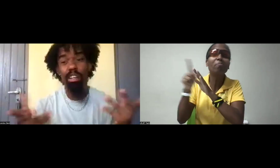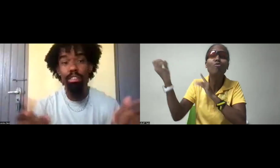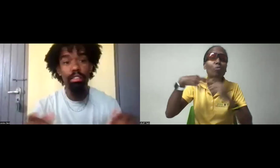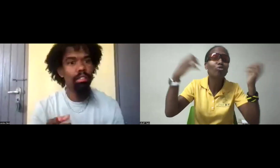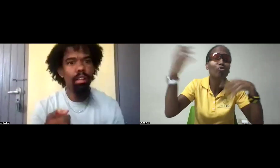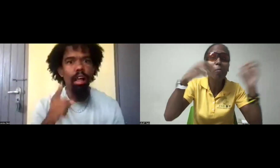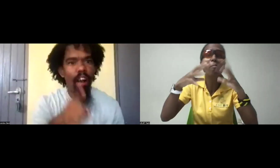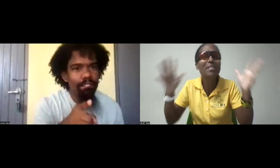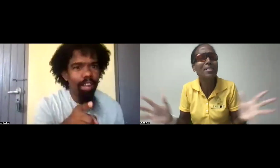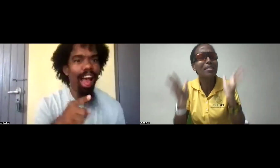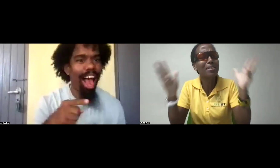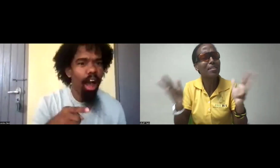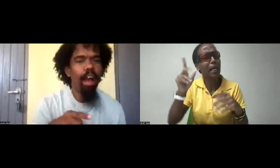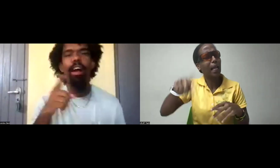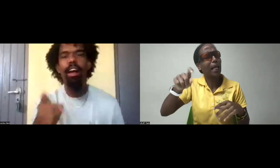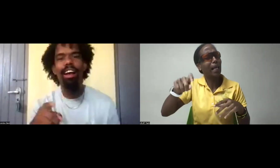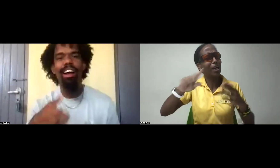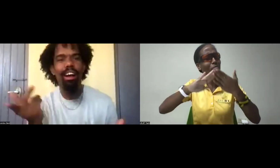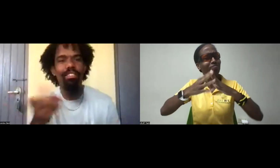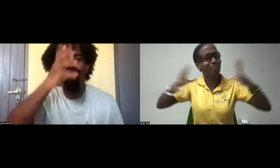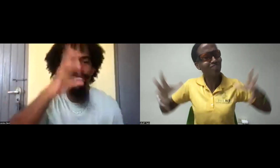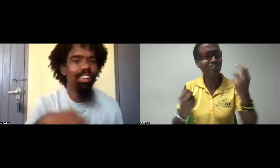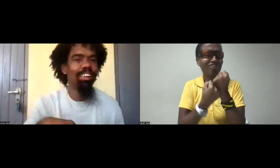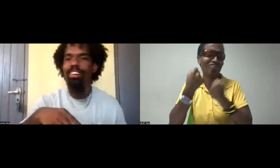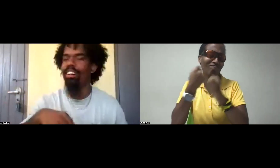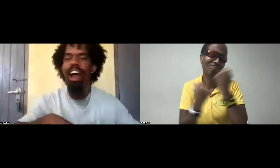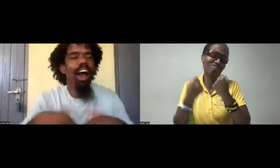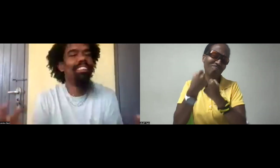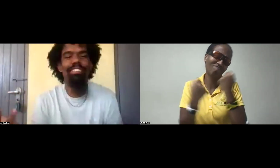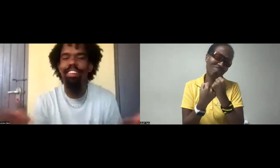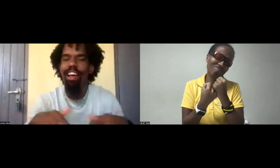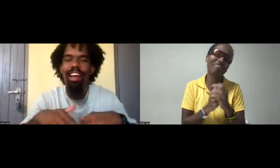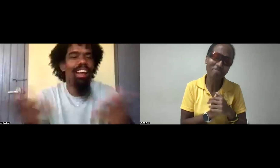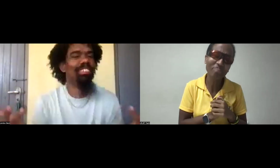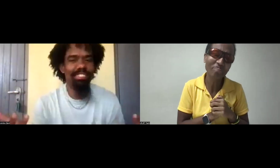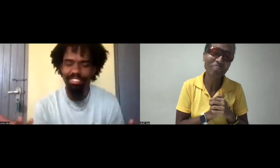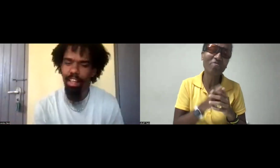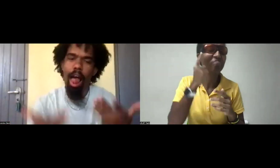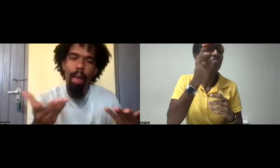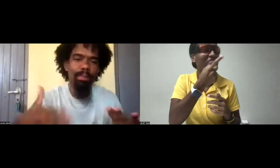Daily something happens, little bantering, little fun, and we support each other.